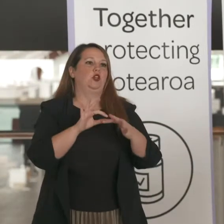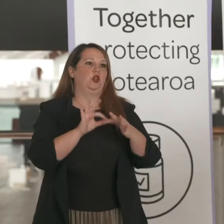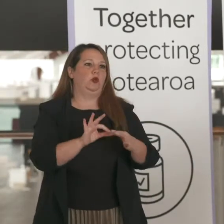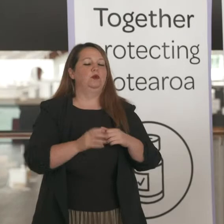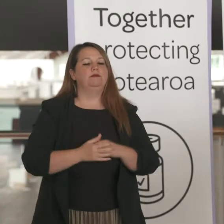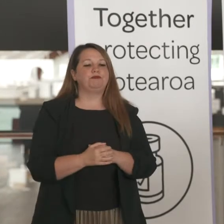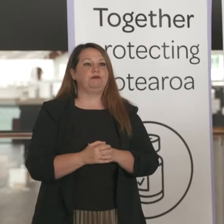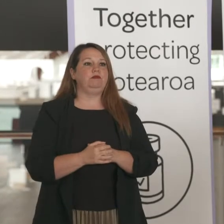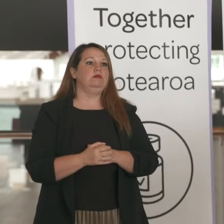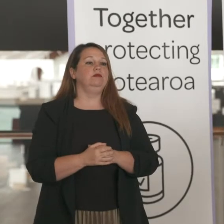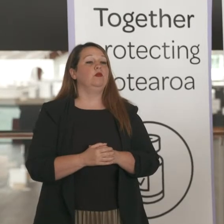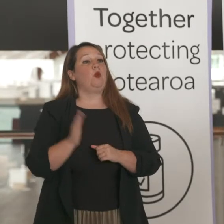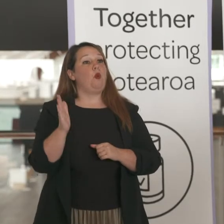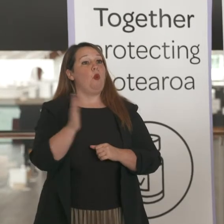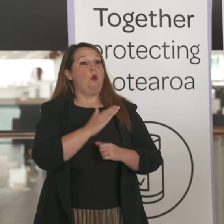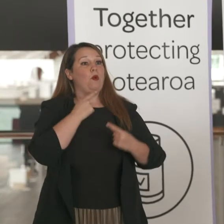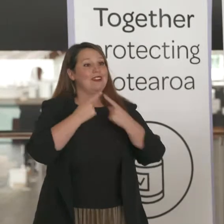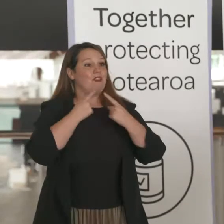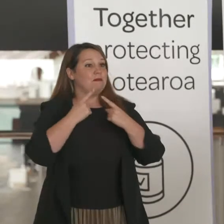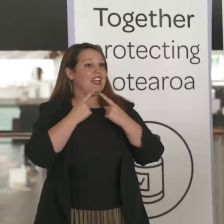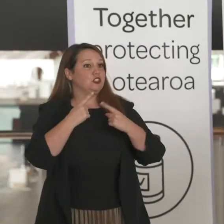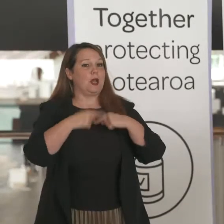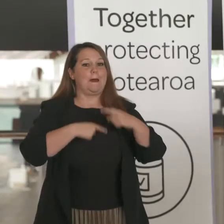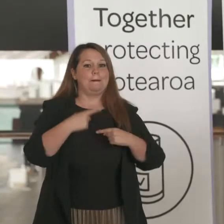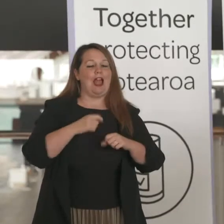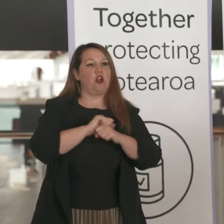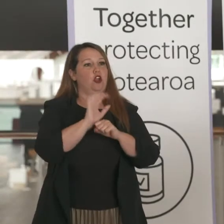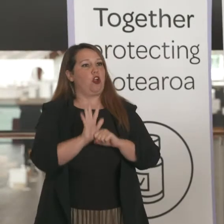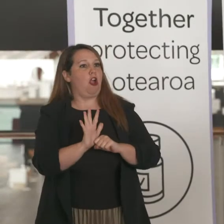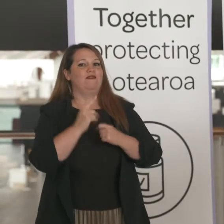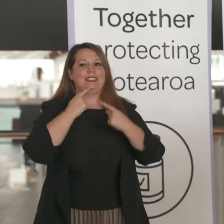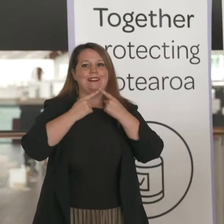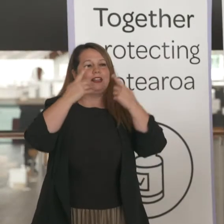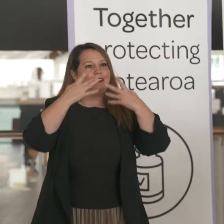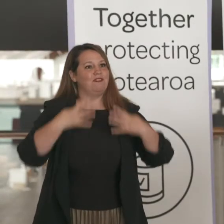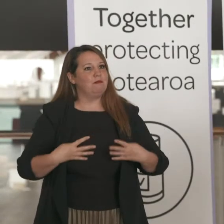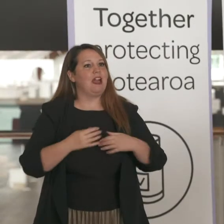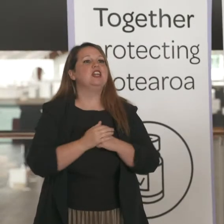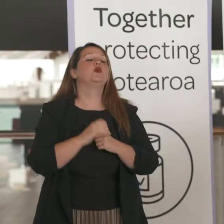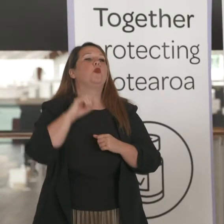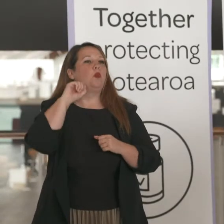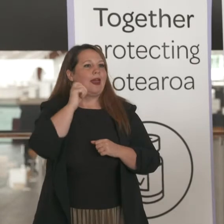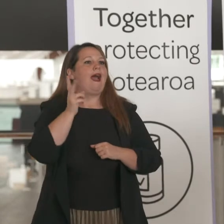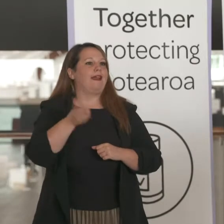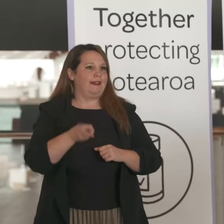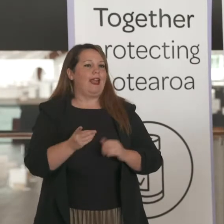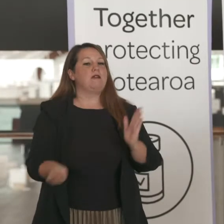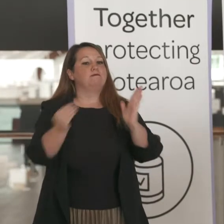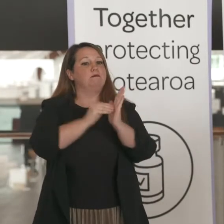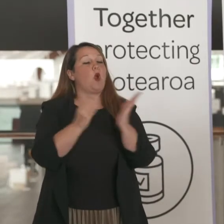all of these numbers will be provided by the Ministry of Health's 1 p.m. written update.